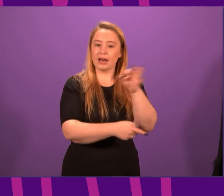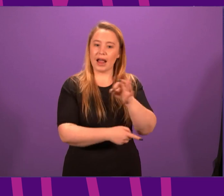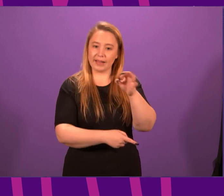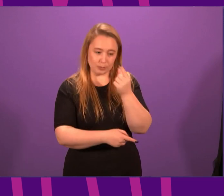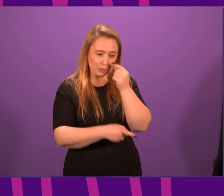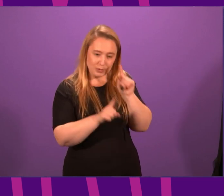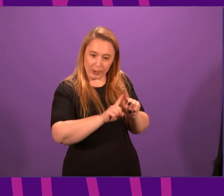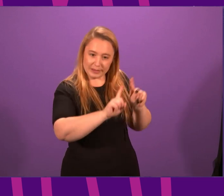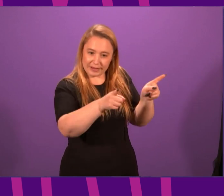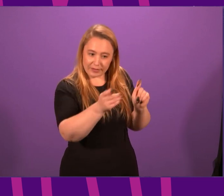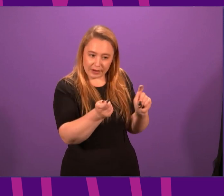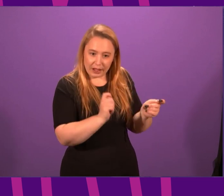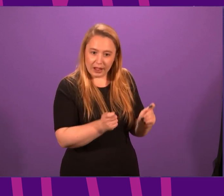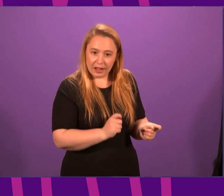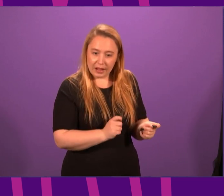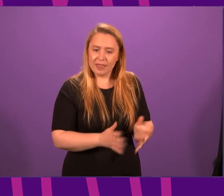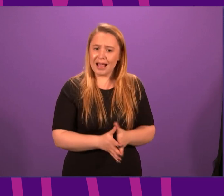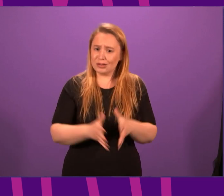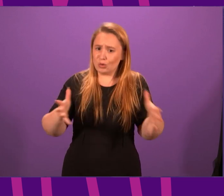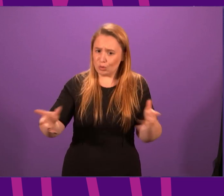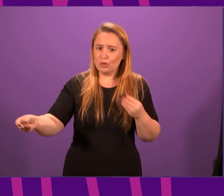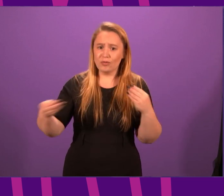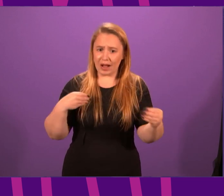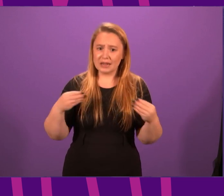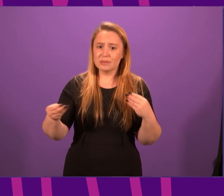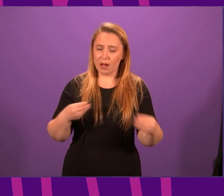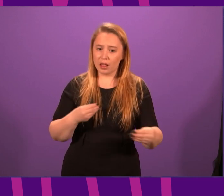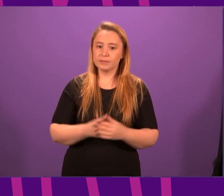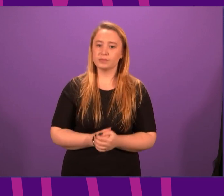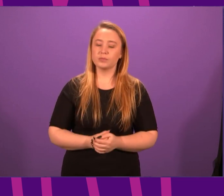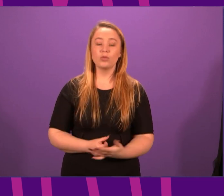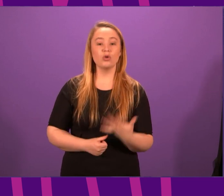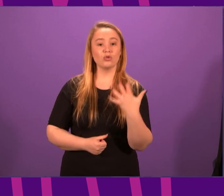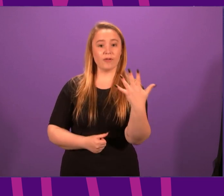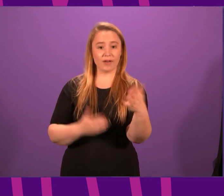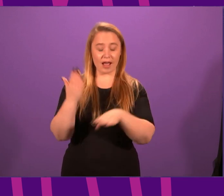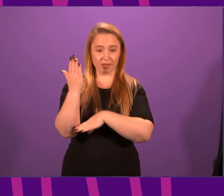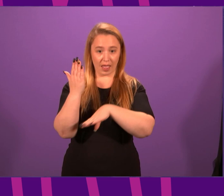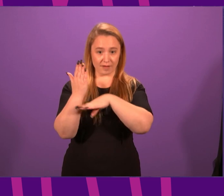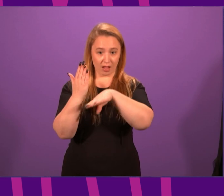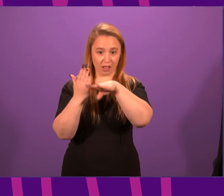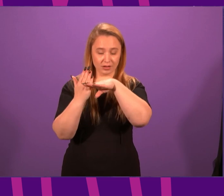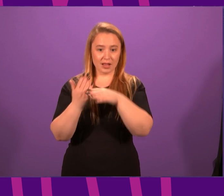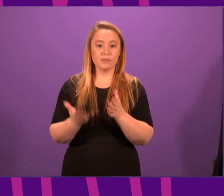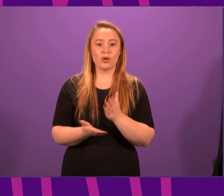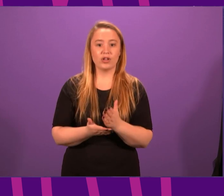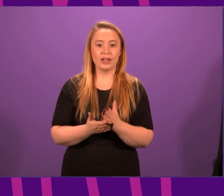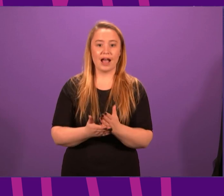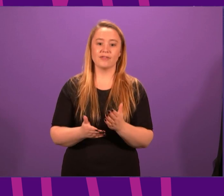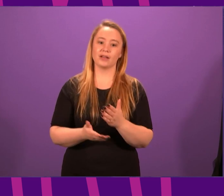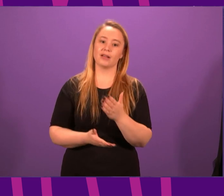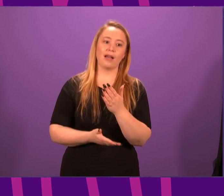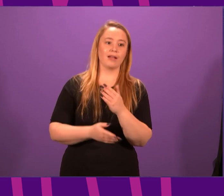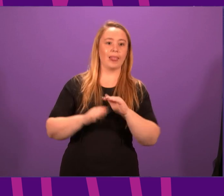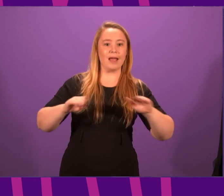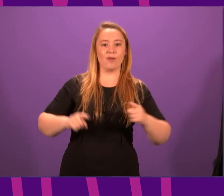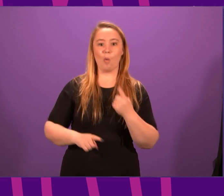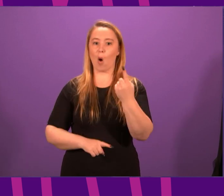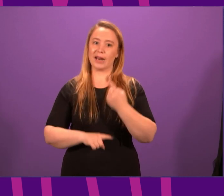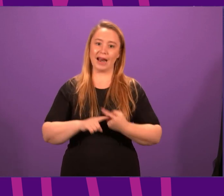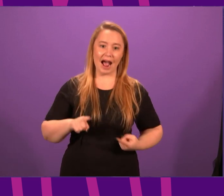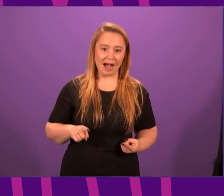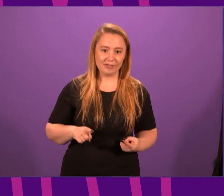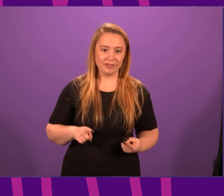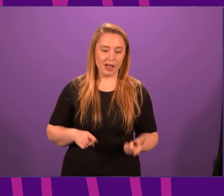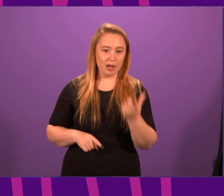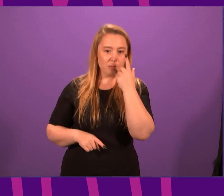country. Then the flexibility on the levels, not just the 5 levels, because we've learnt today there's effectively level 1.5